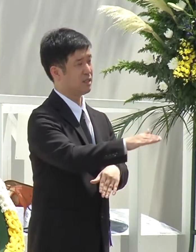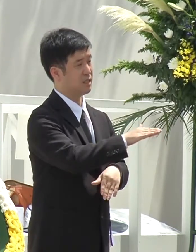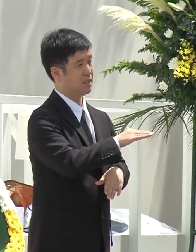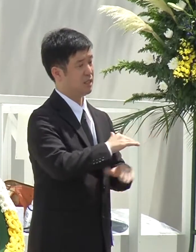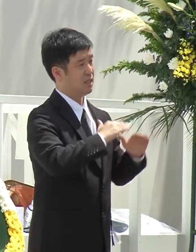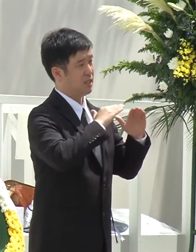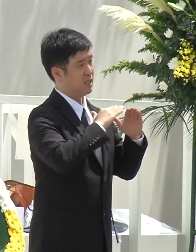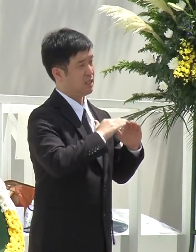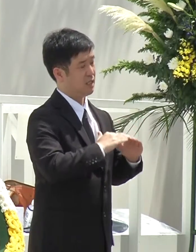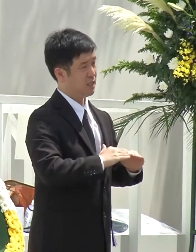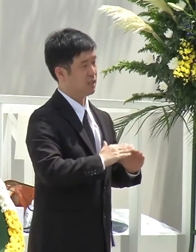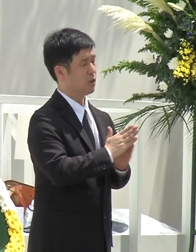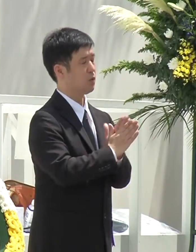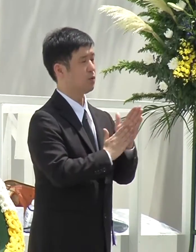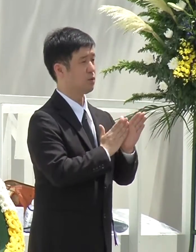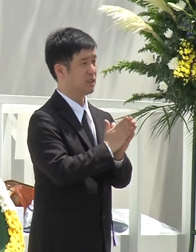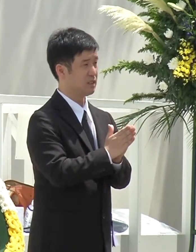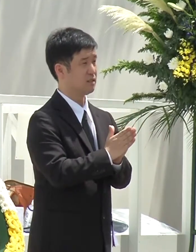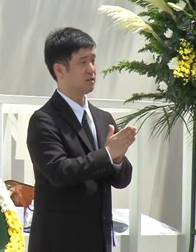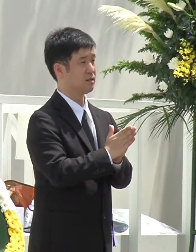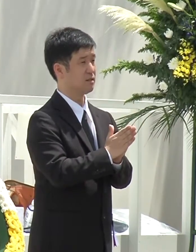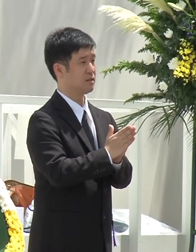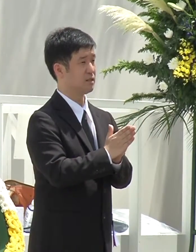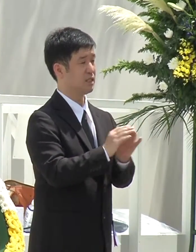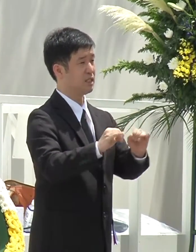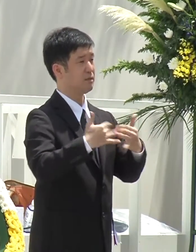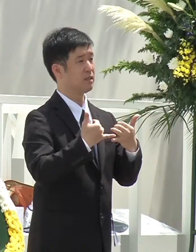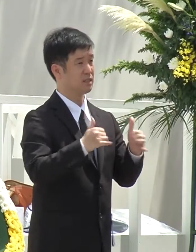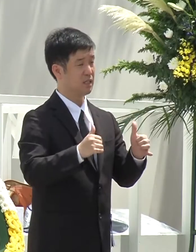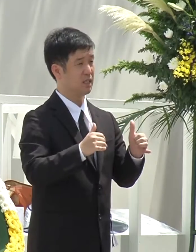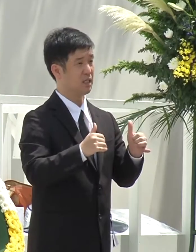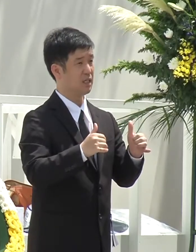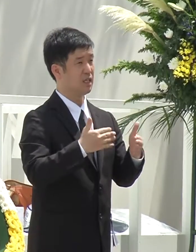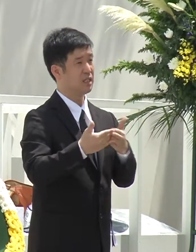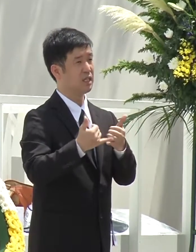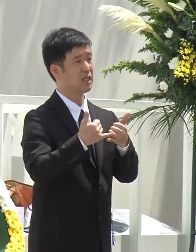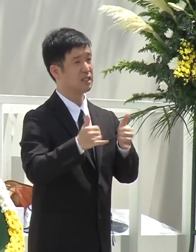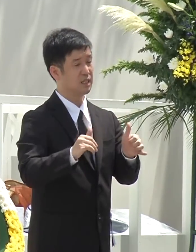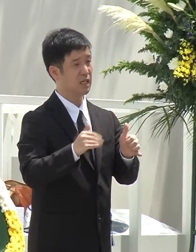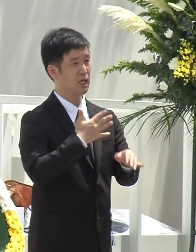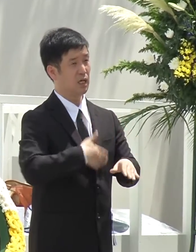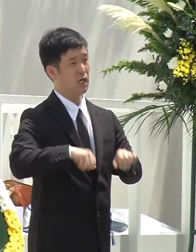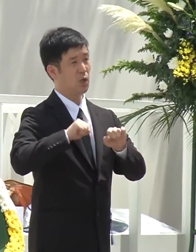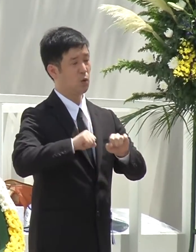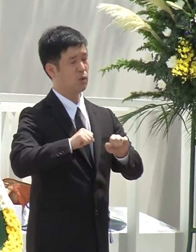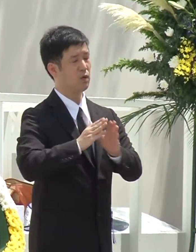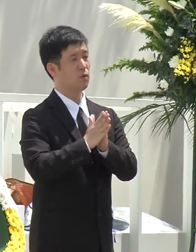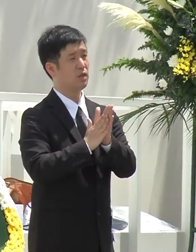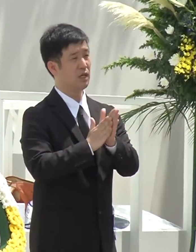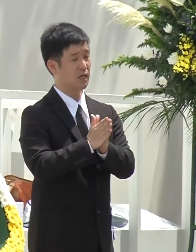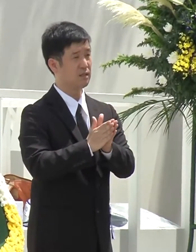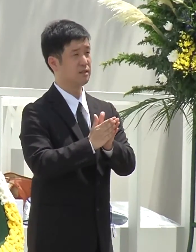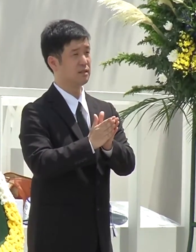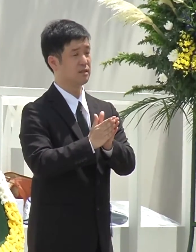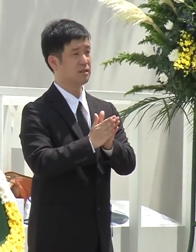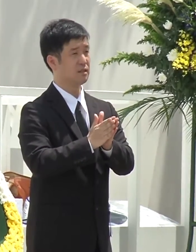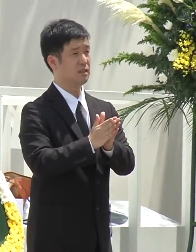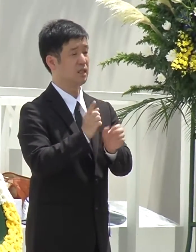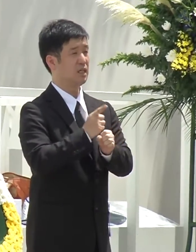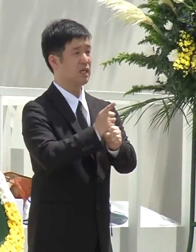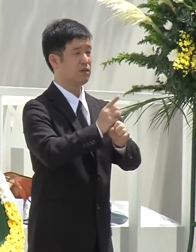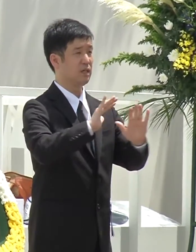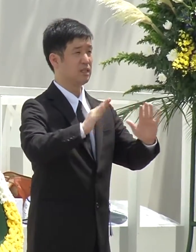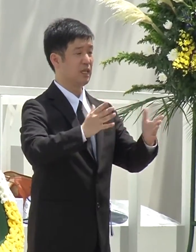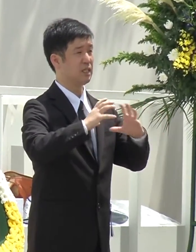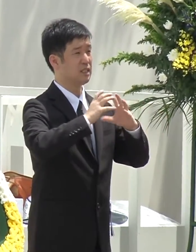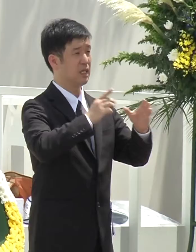prayers to the deceased victims of the atomic bombing, vowing to make further efforts towards